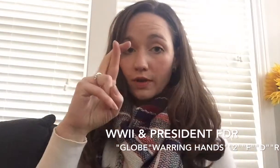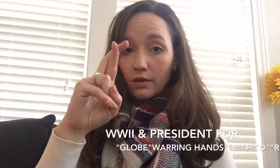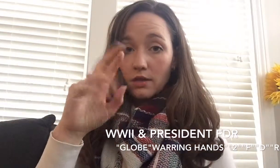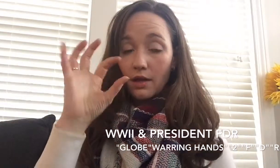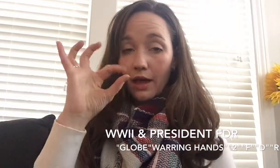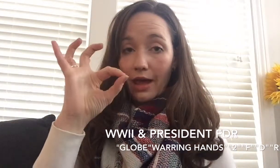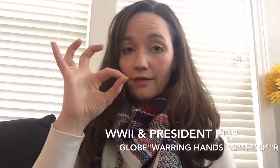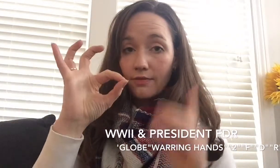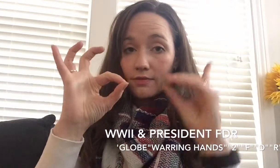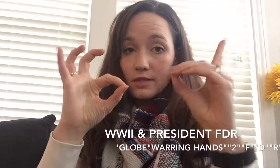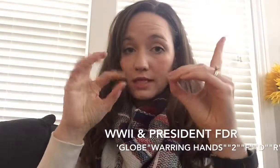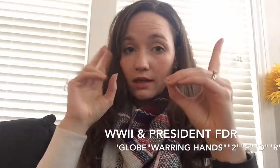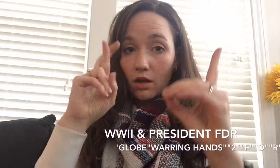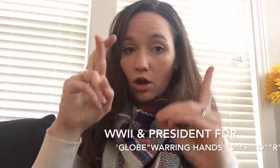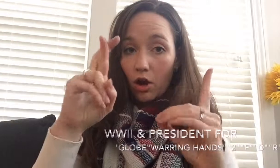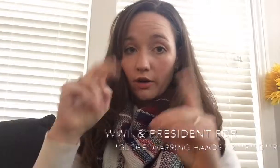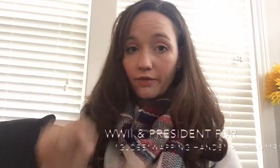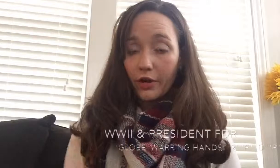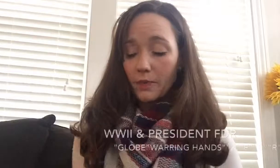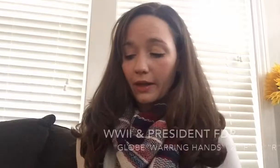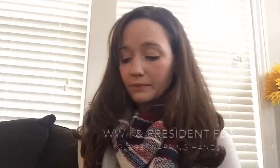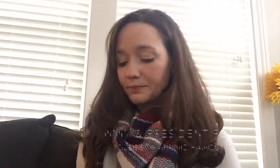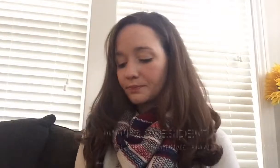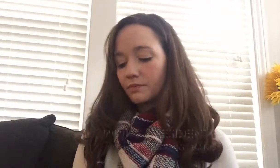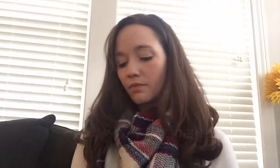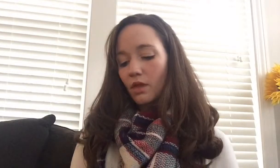Roosevelt, FDR, fingerspelling.